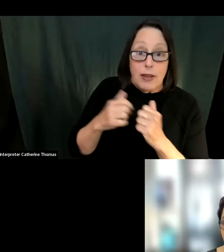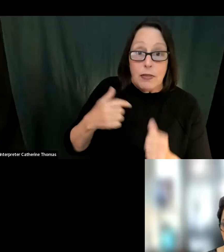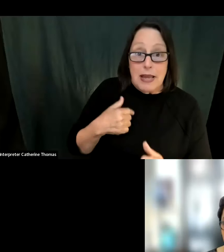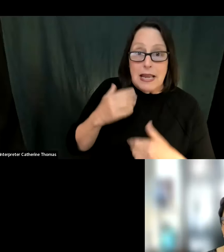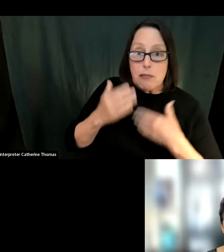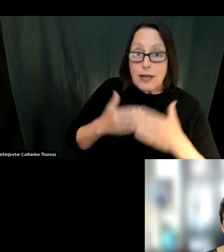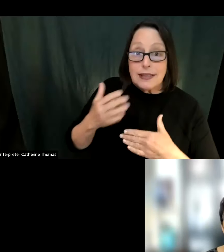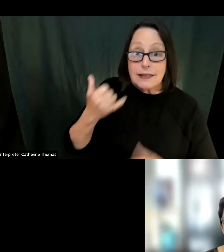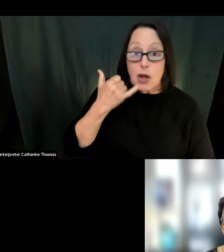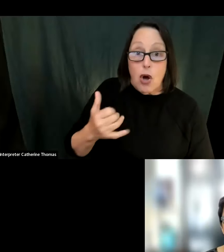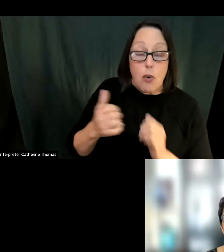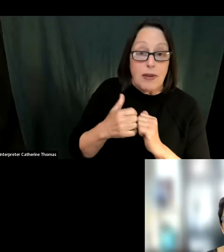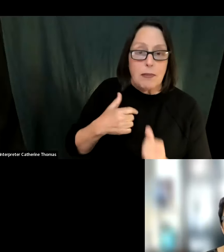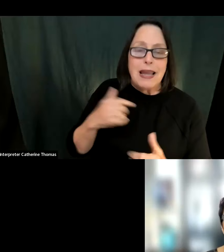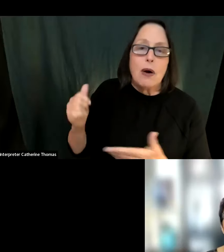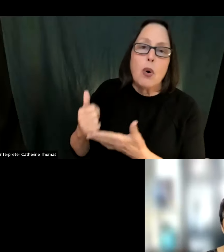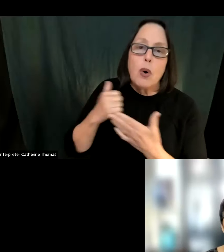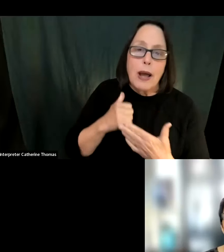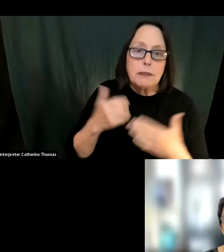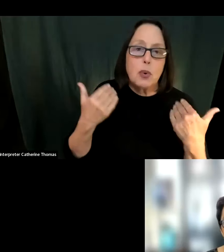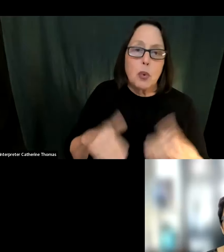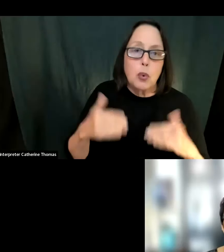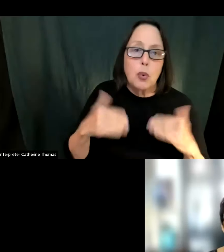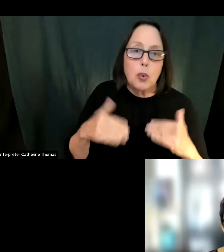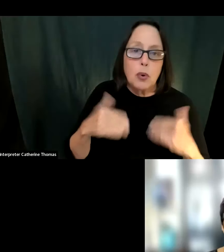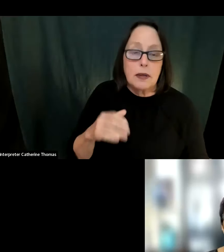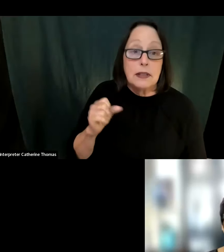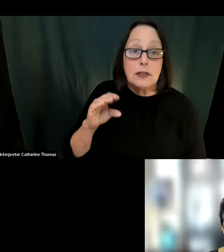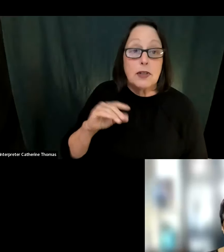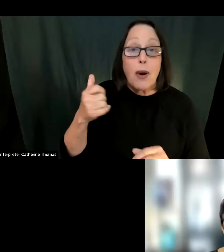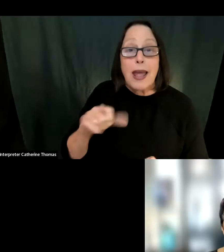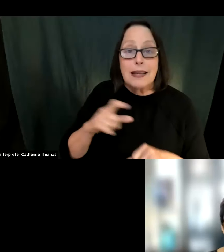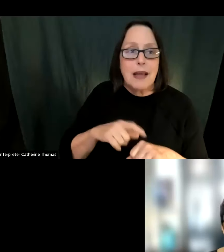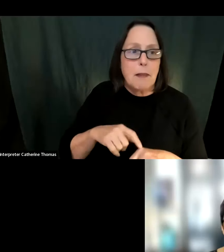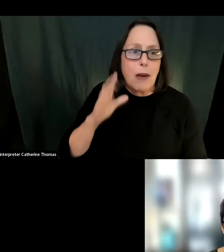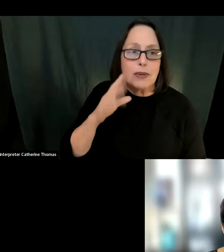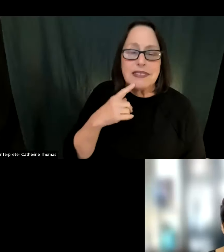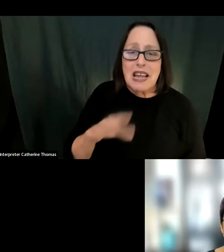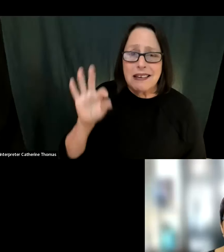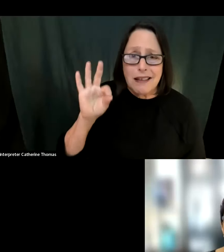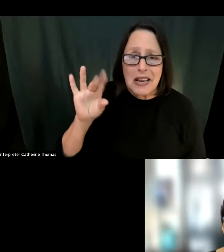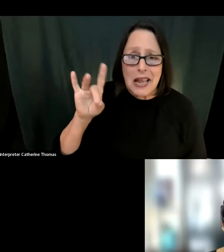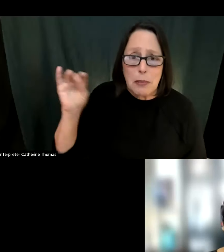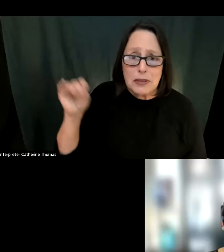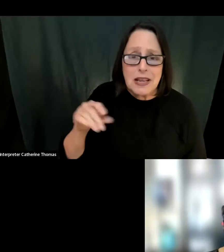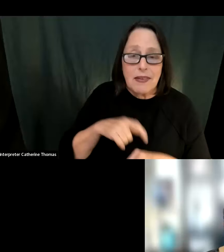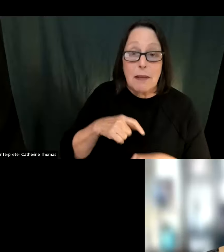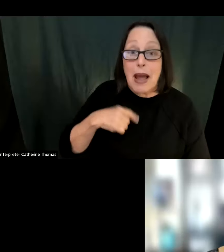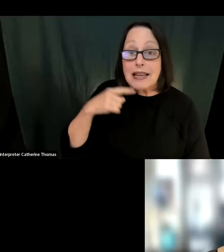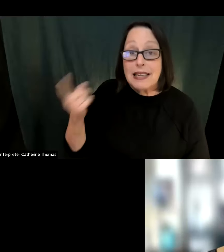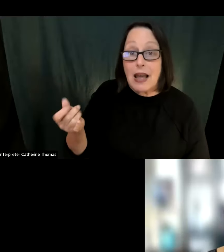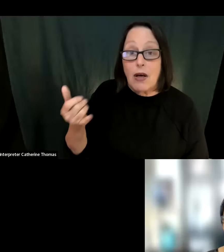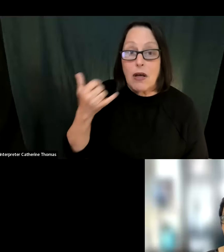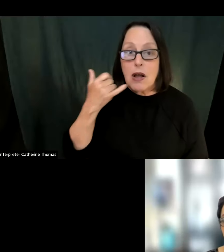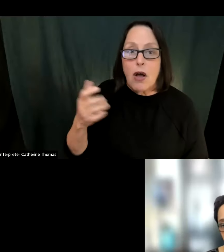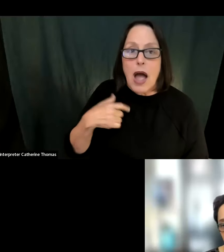does help. And I will say one more thing. Whenever I've said, almost 98% of times I tell a caller, can you